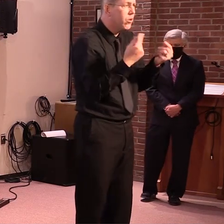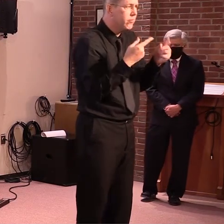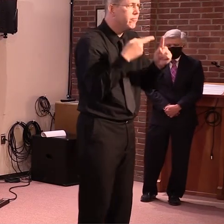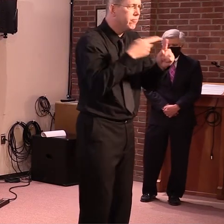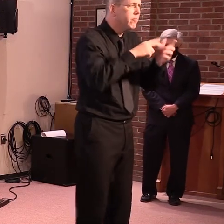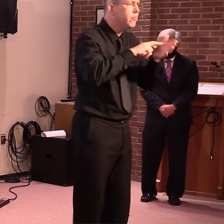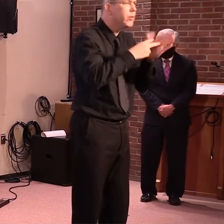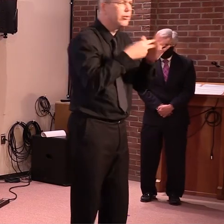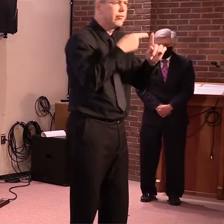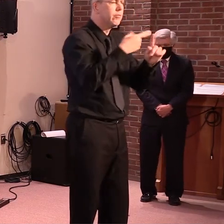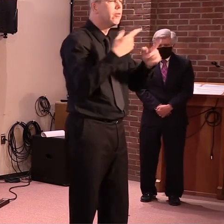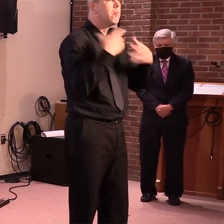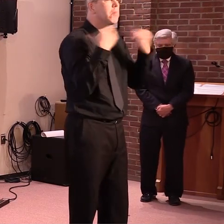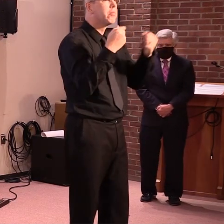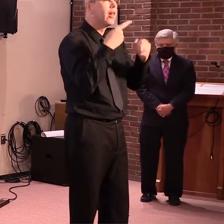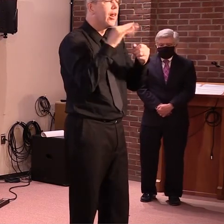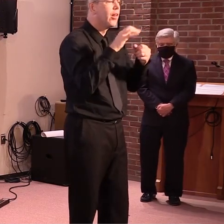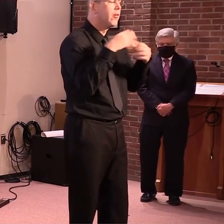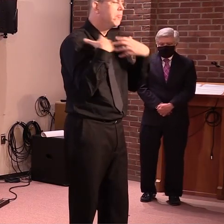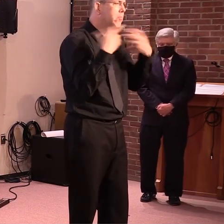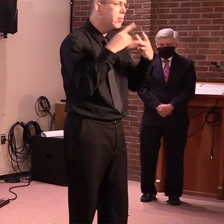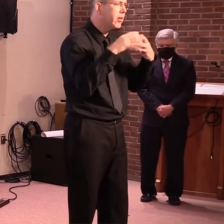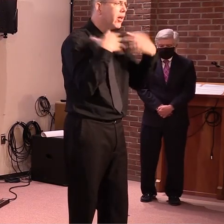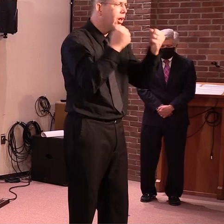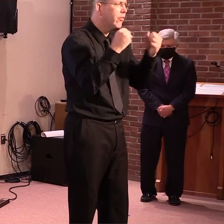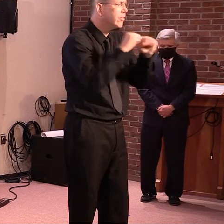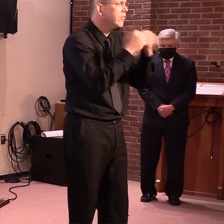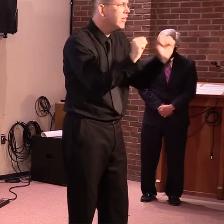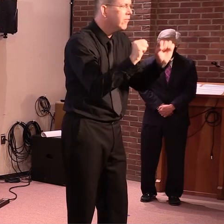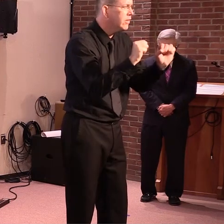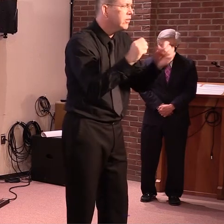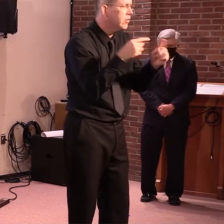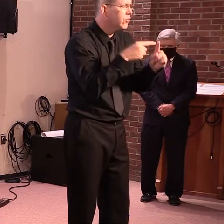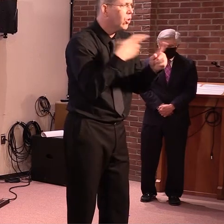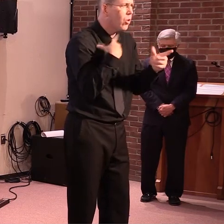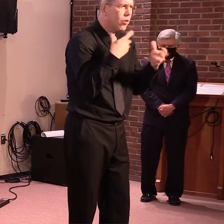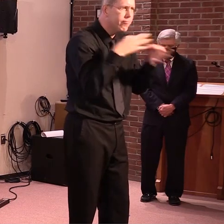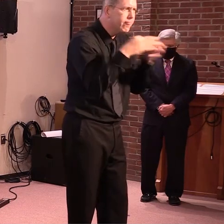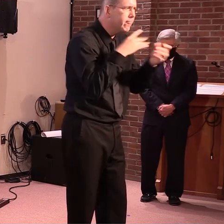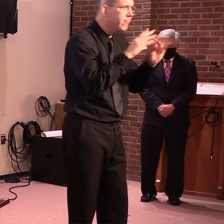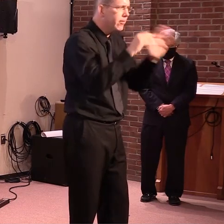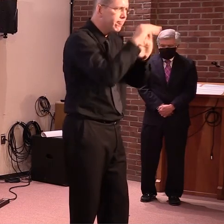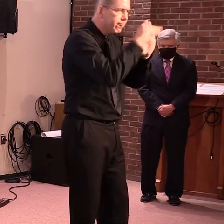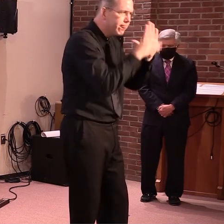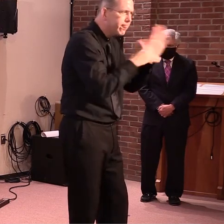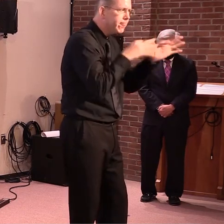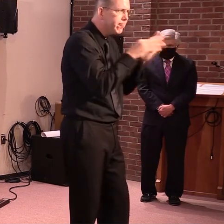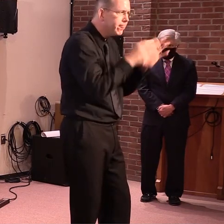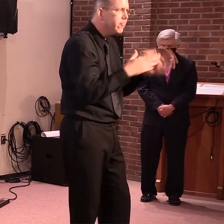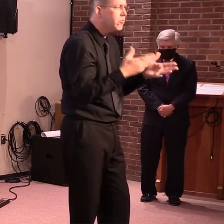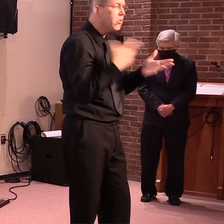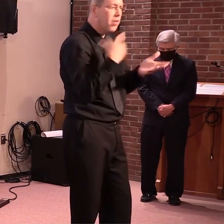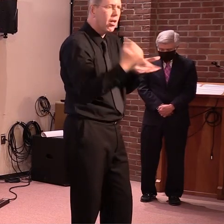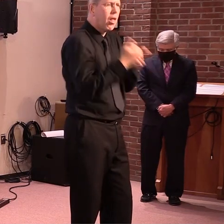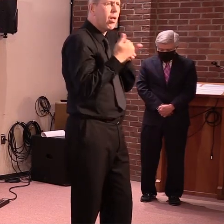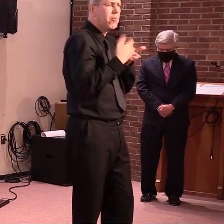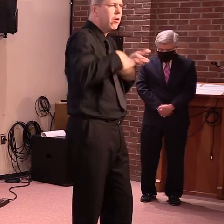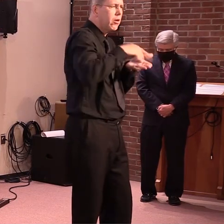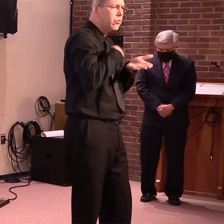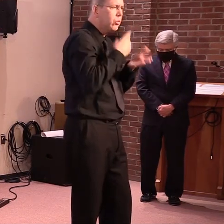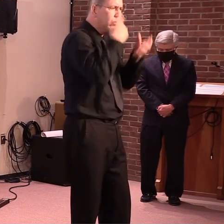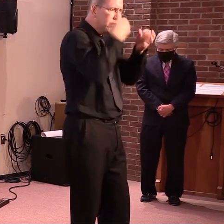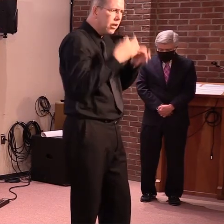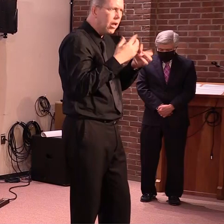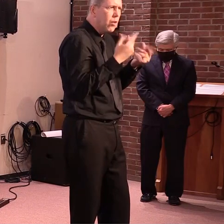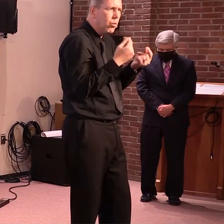the science, if you will, to inform the rest of the decision making that has to occur. But I think now it's more about the devil being in the details, so to speak.